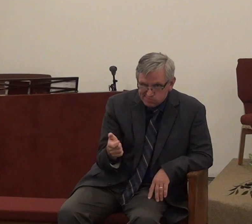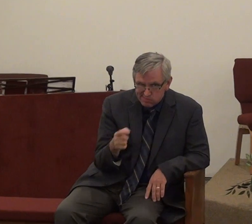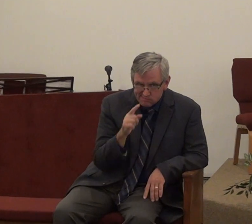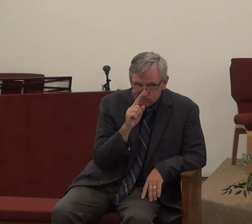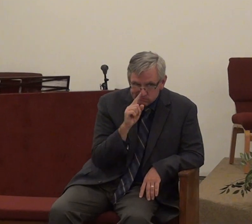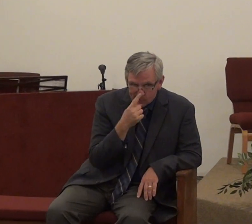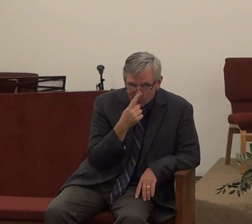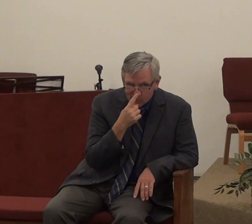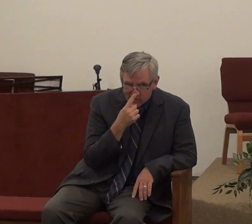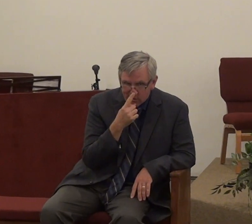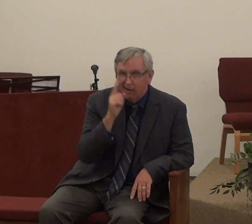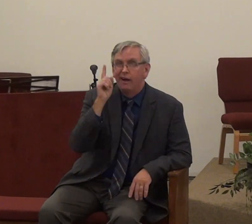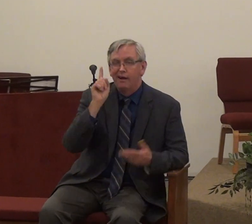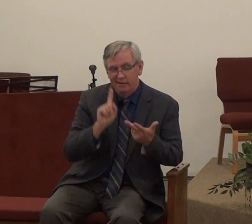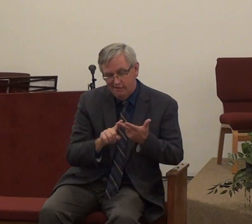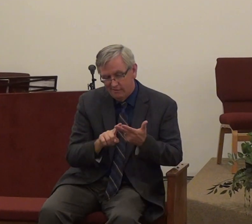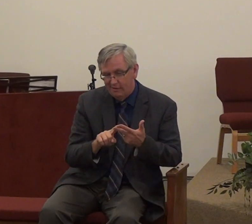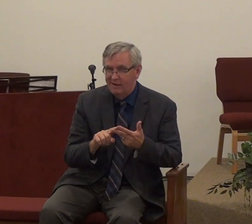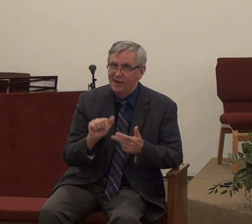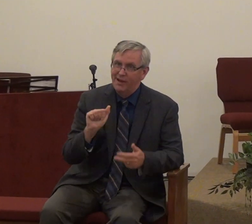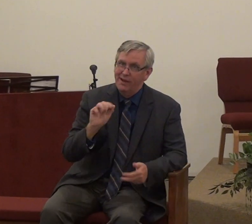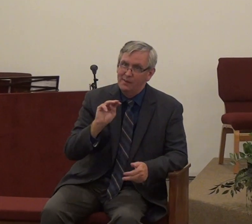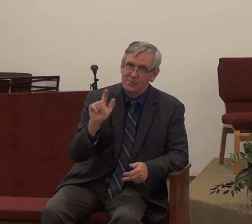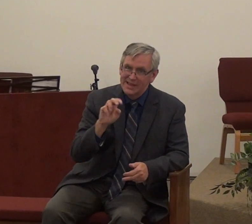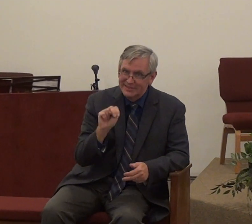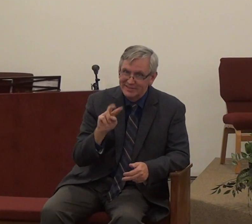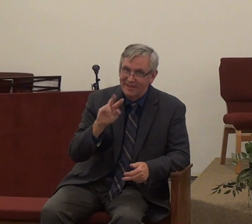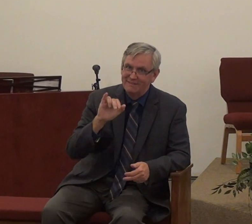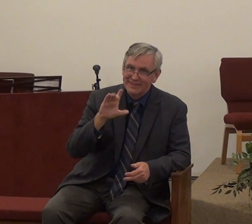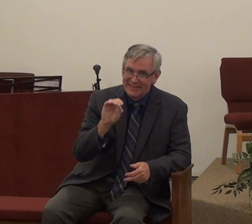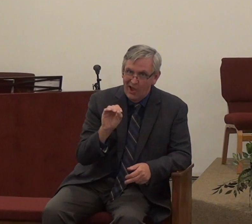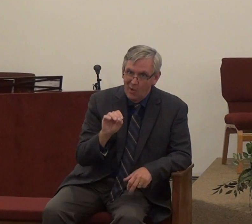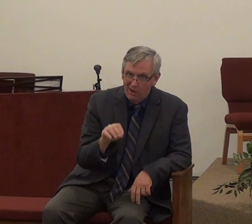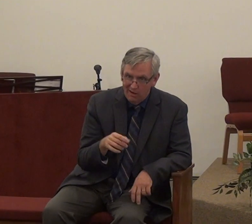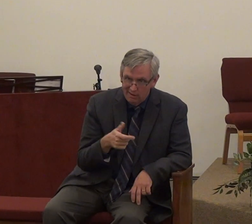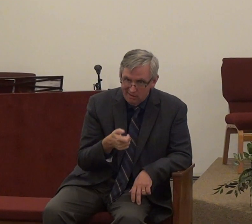You go through all of that. And then what about Amazon Video?